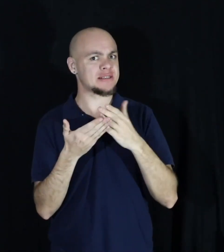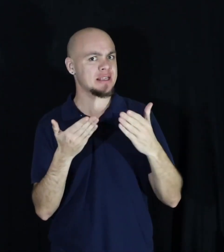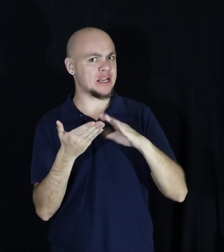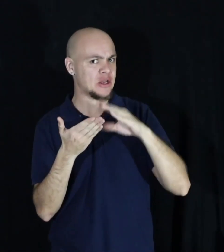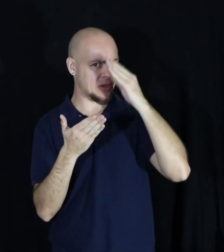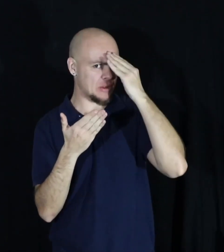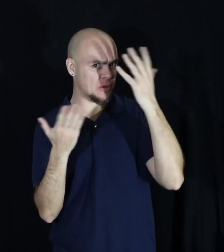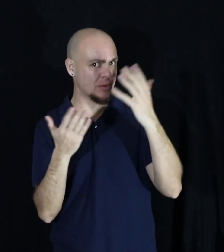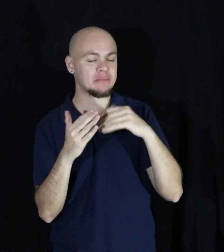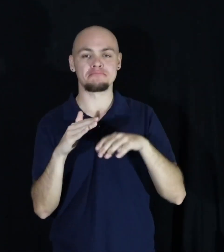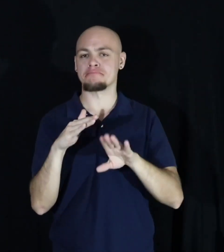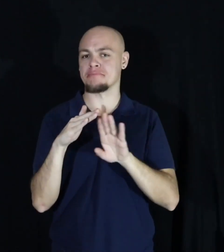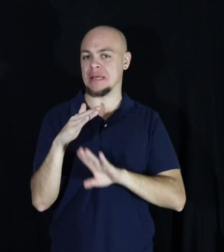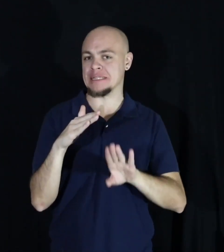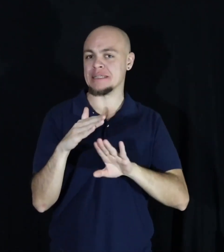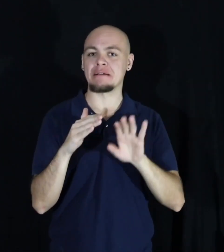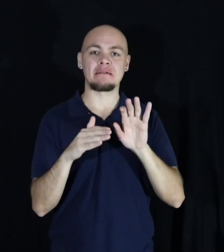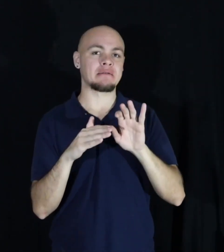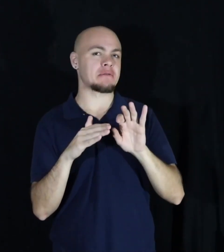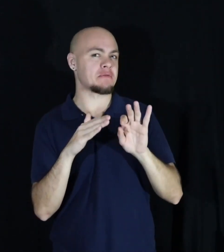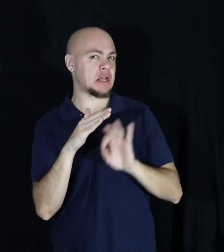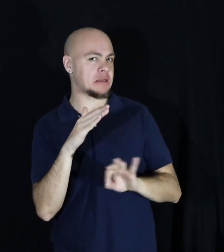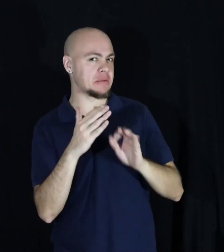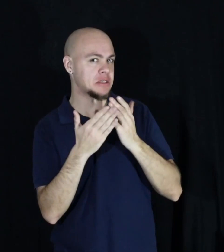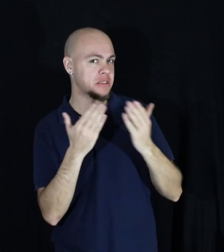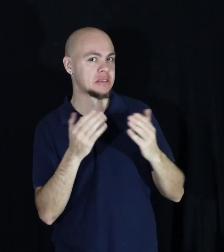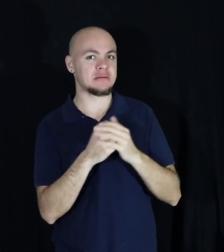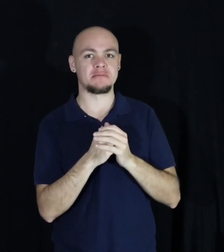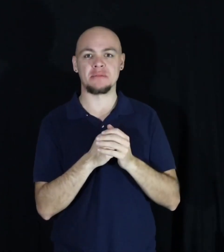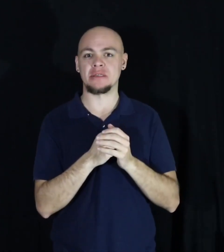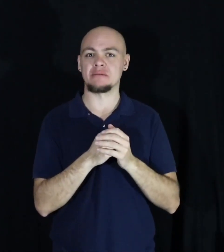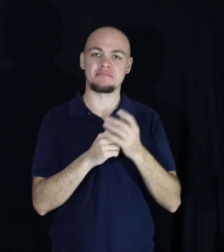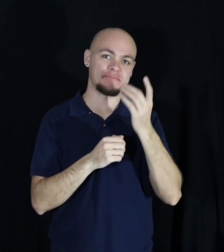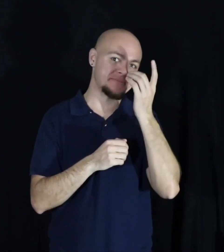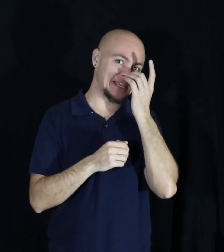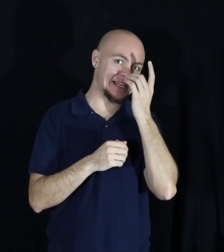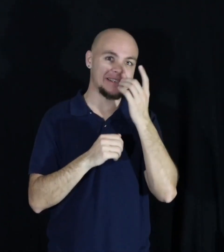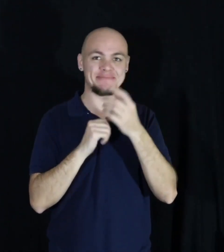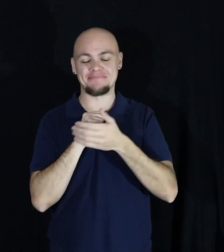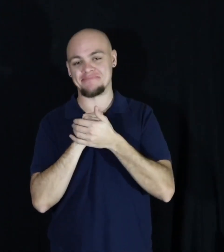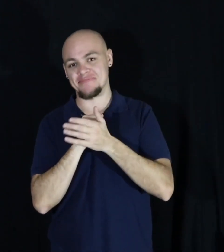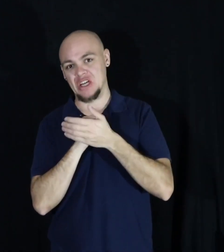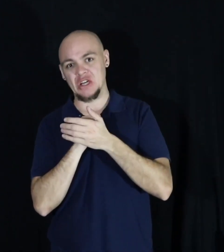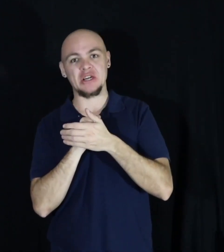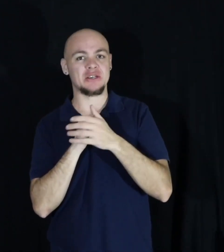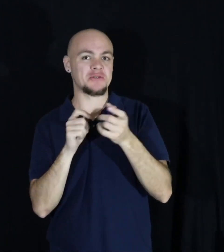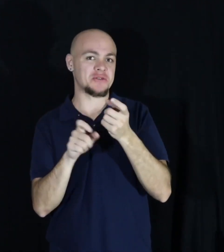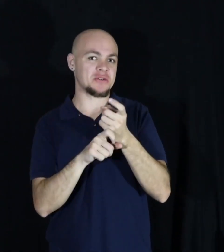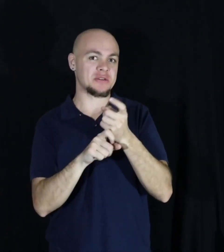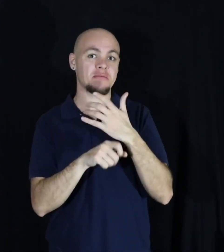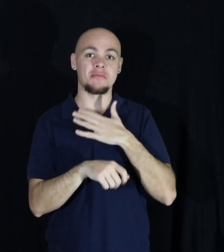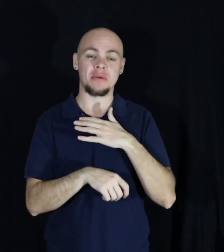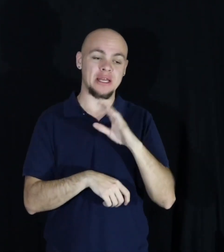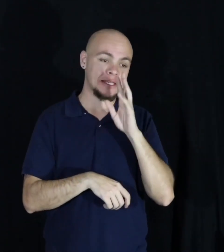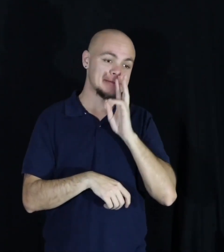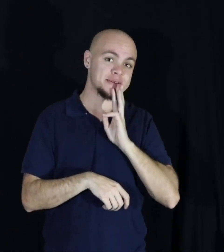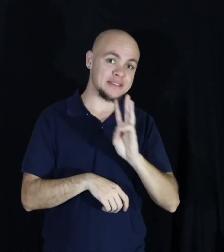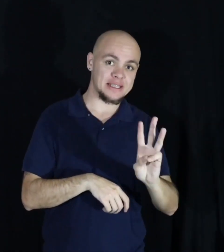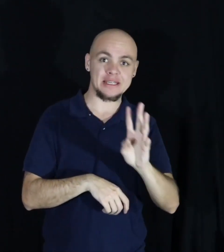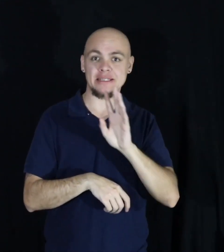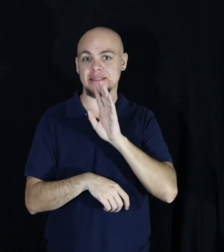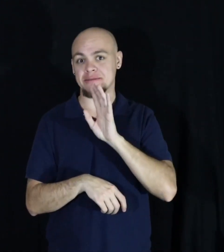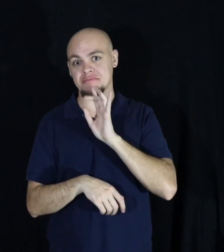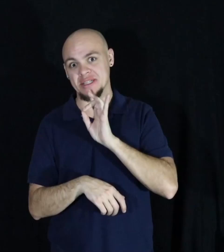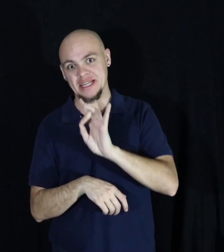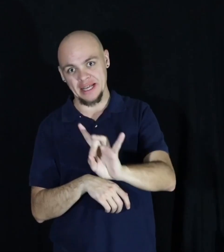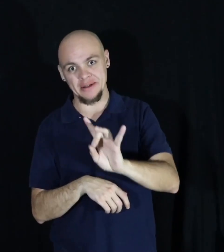the basics, the fundamentals, you know, dick and fart jokes. Yeah, my 6- and 8-year-old boys are empirical evidence